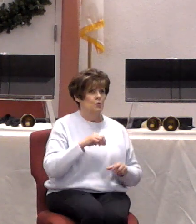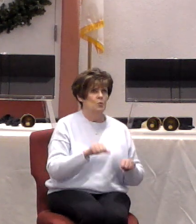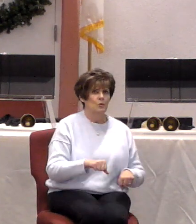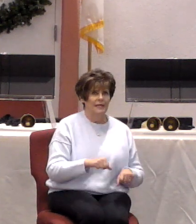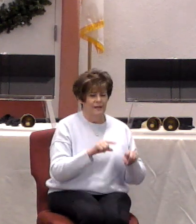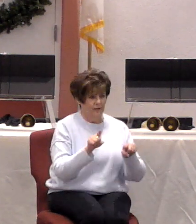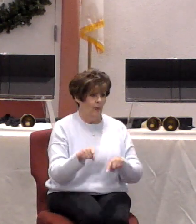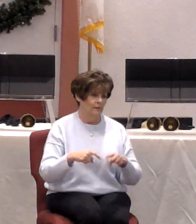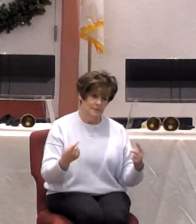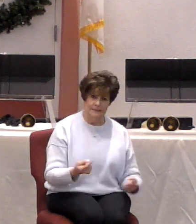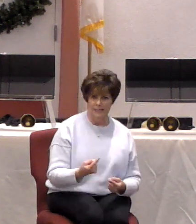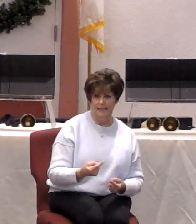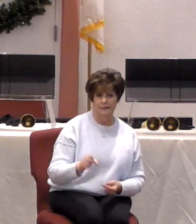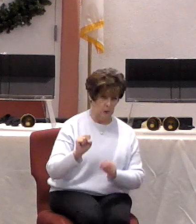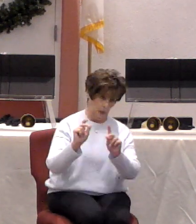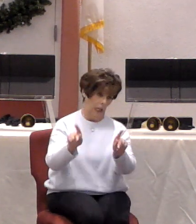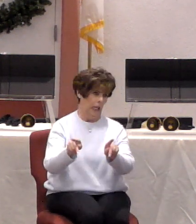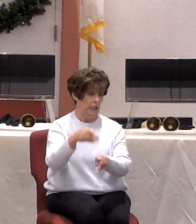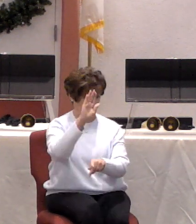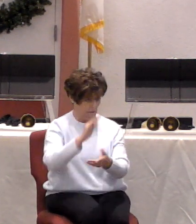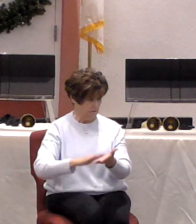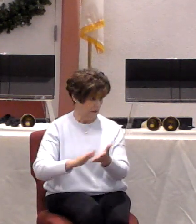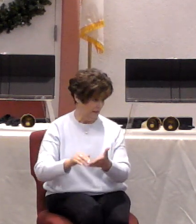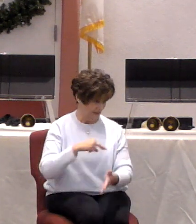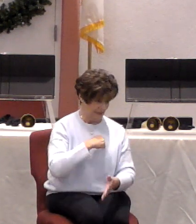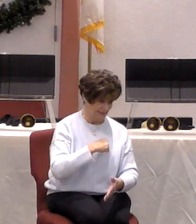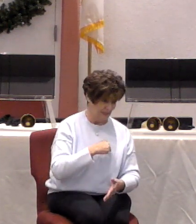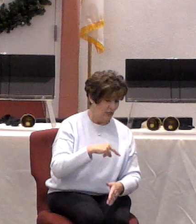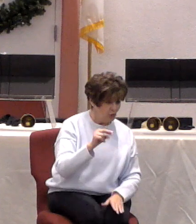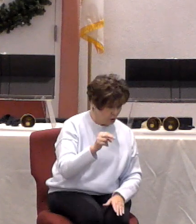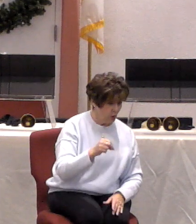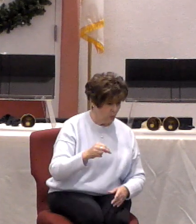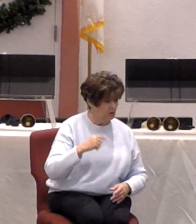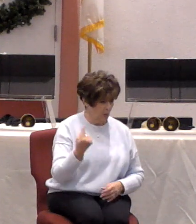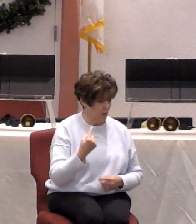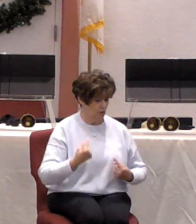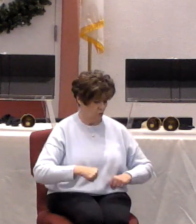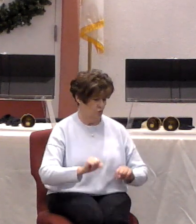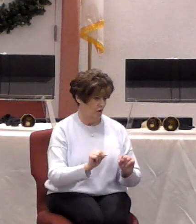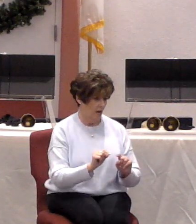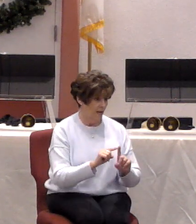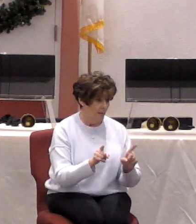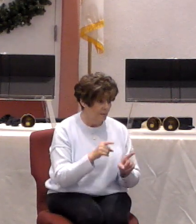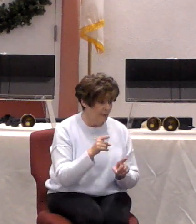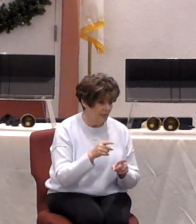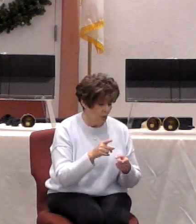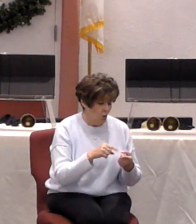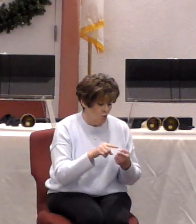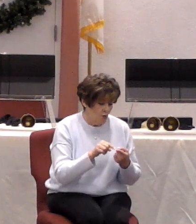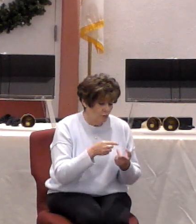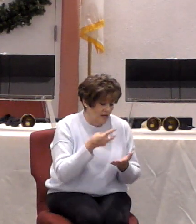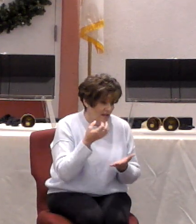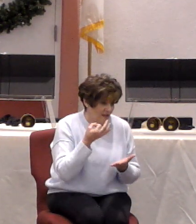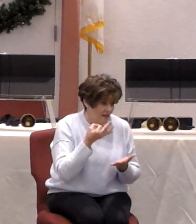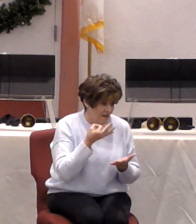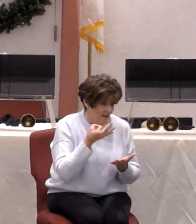you, worry less and praise more. And trust that when Jesus came to